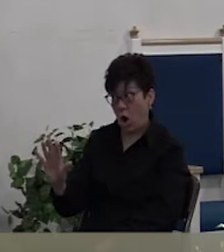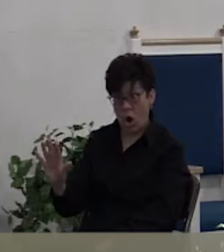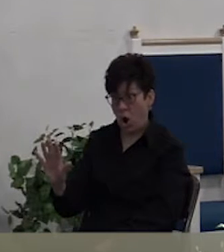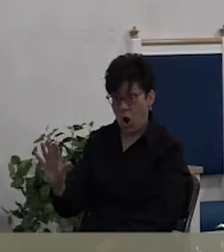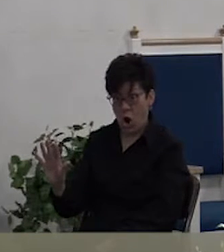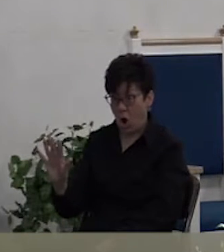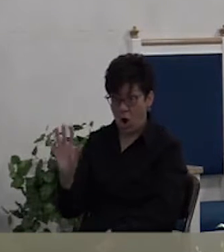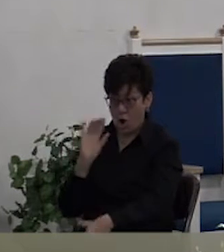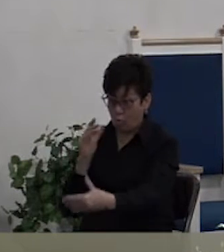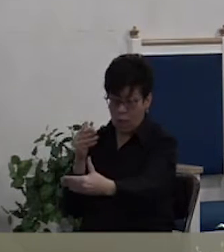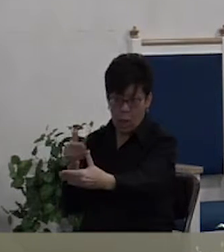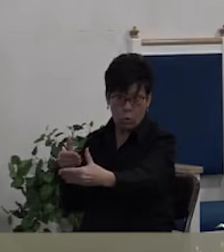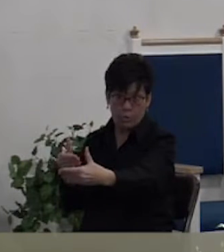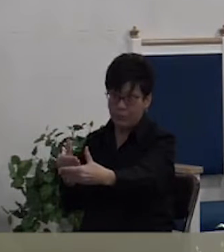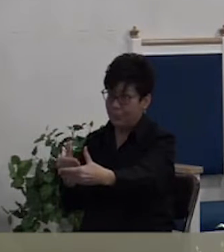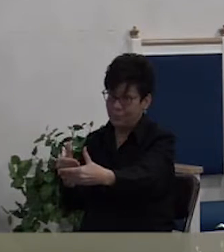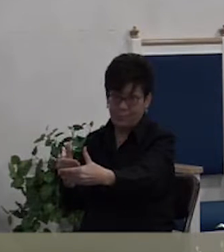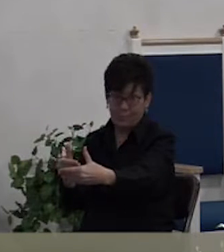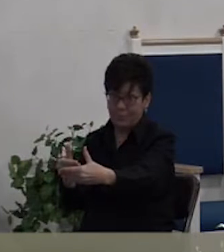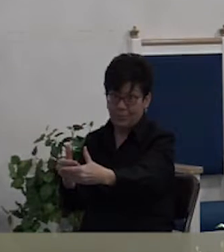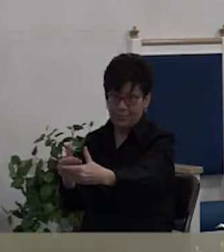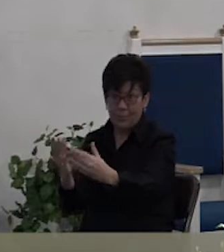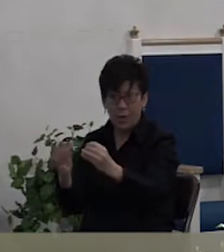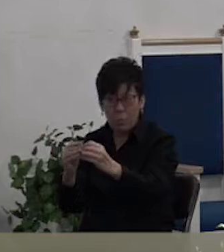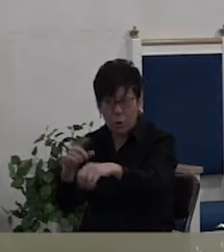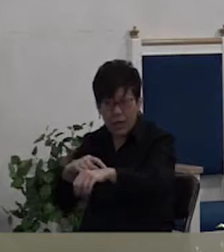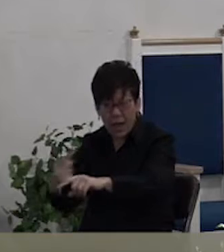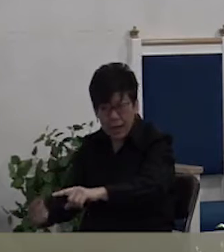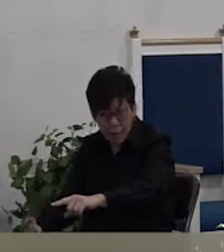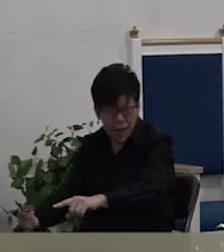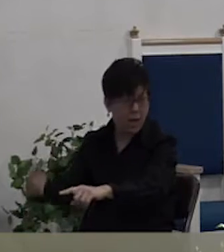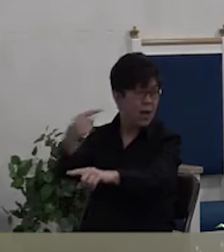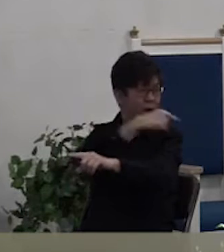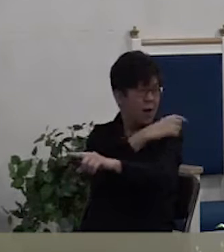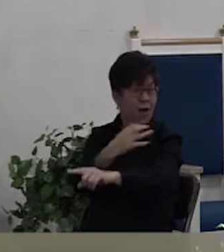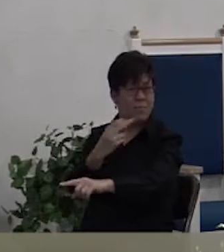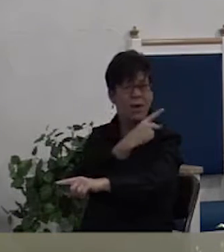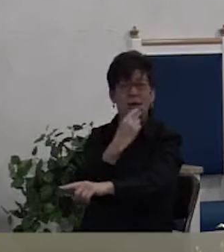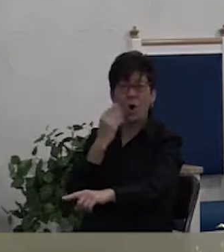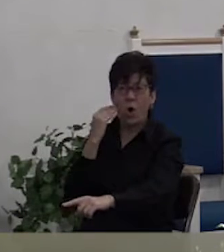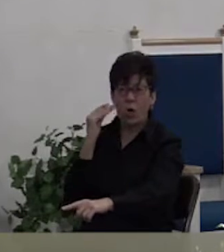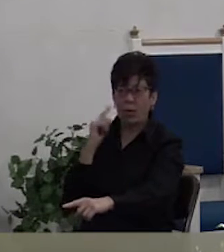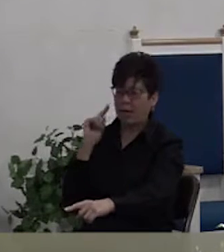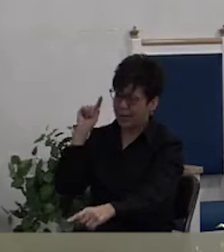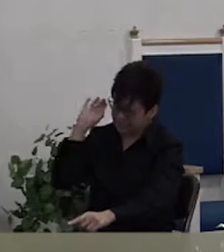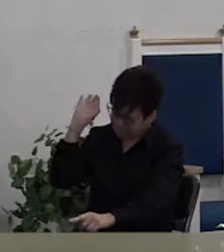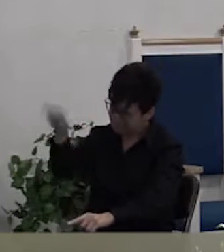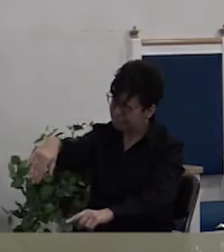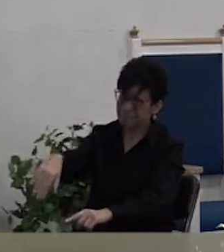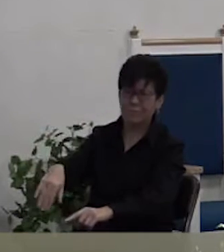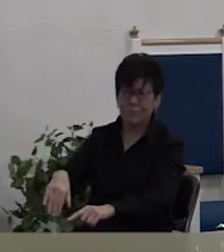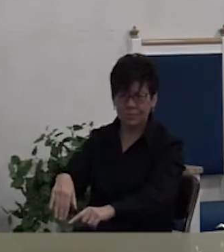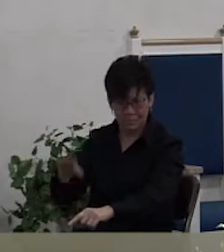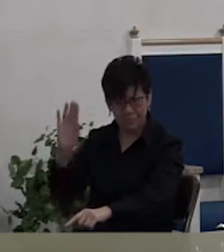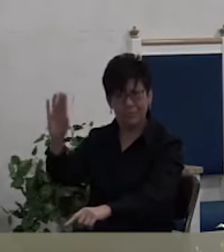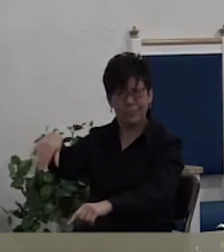too close now. It'll take us longer to get back home than it does to just keep on